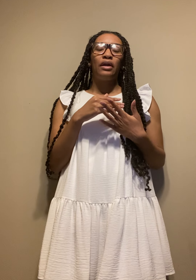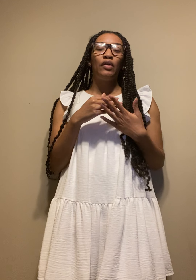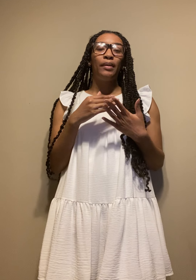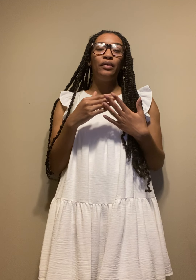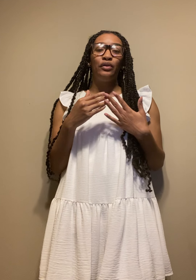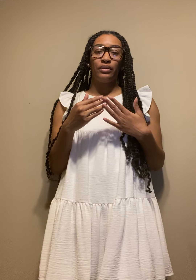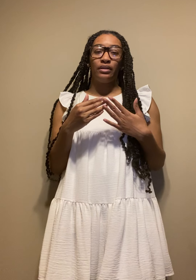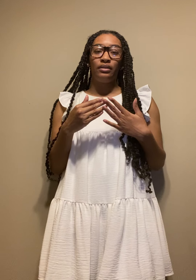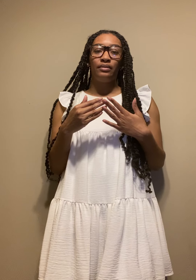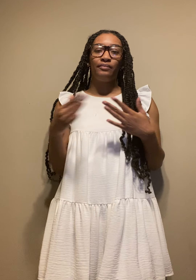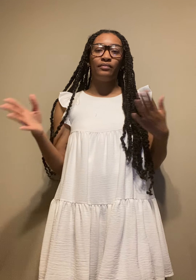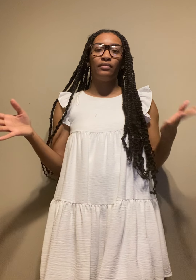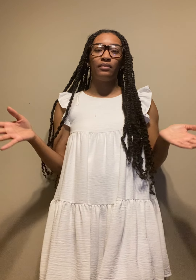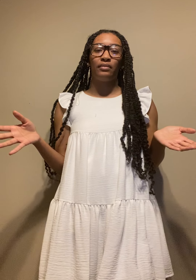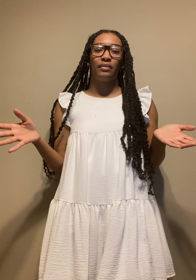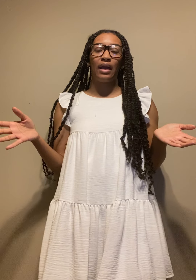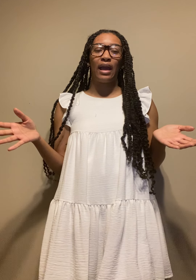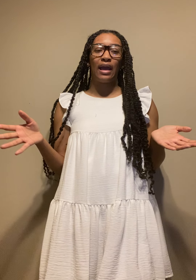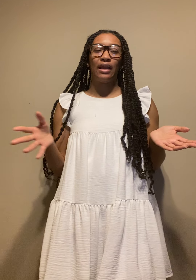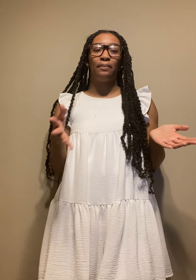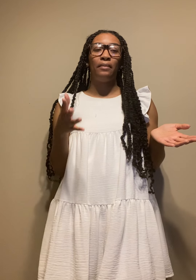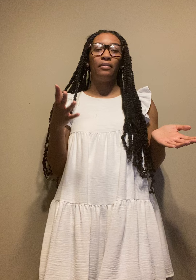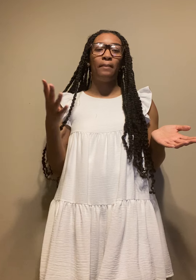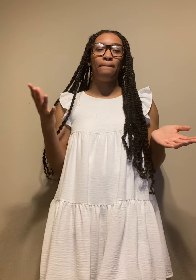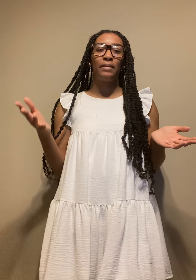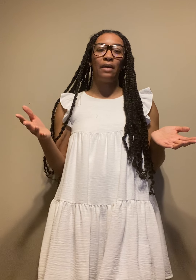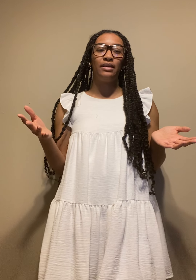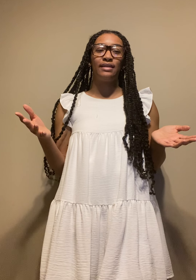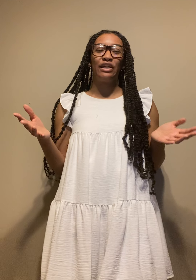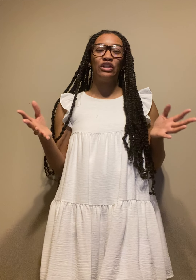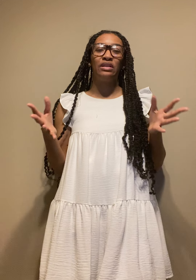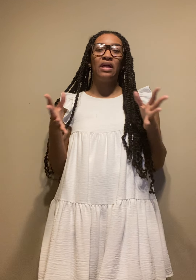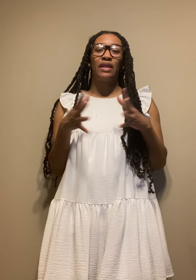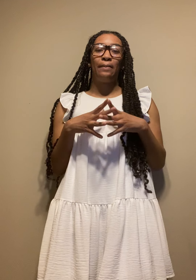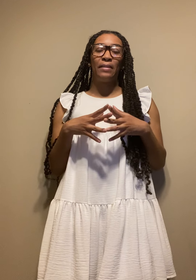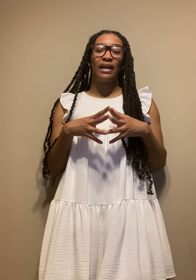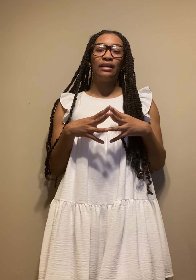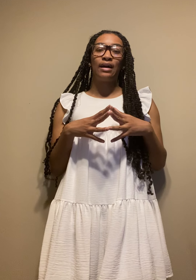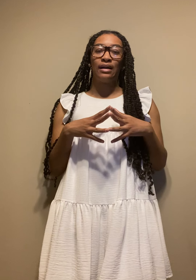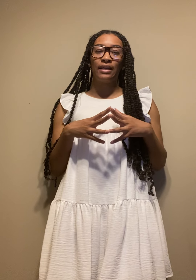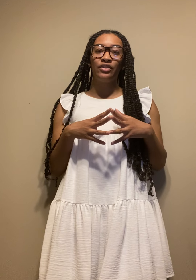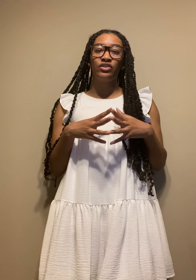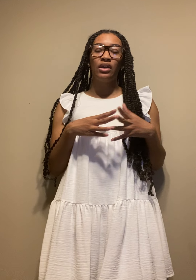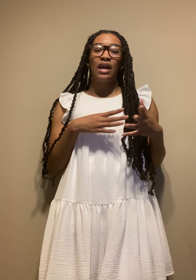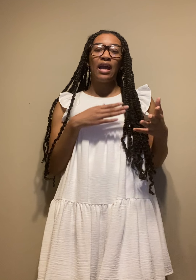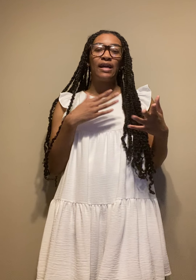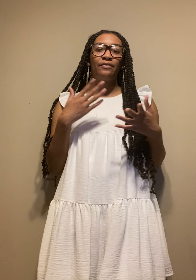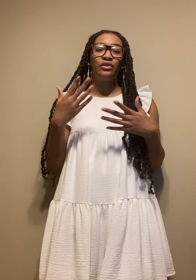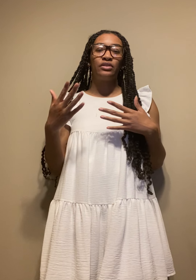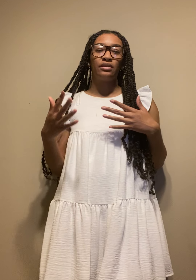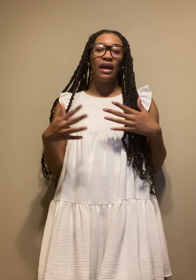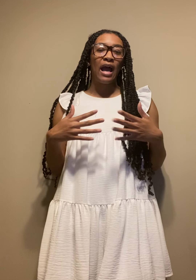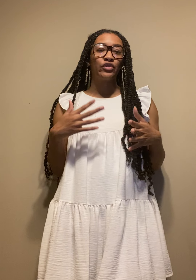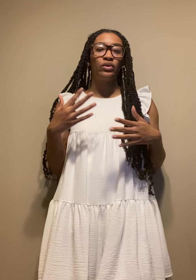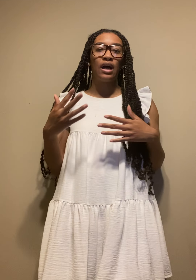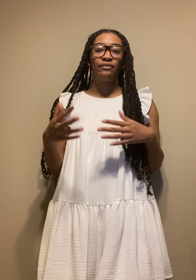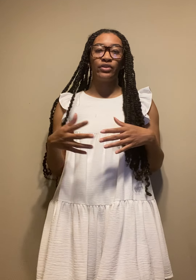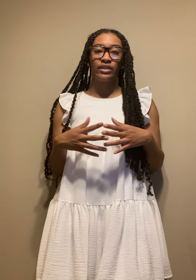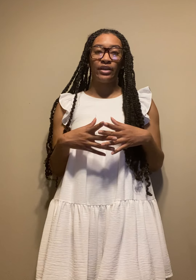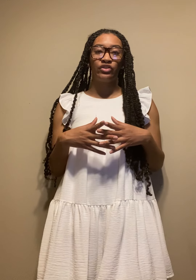Huey P. Newton and Bobby Seals, they met in college, and after casual